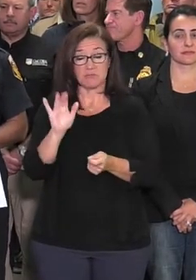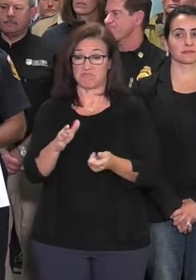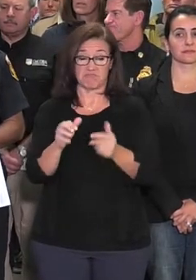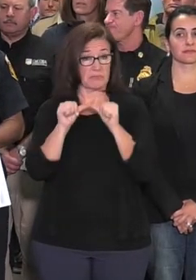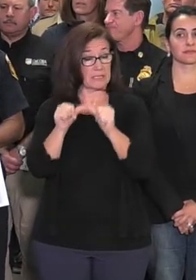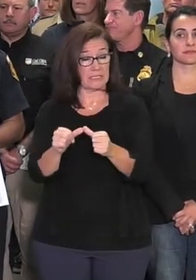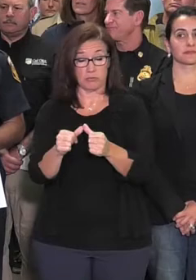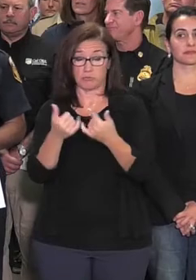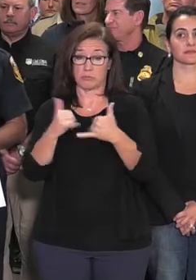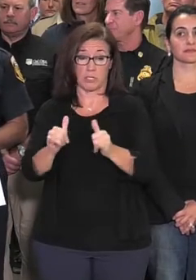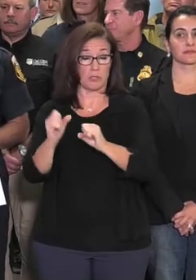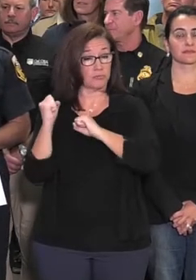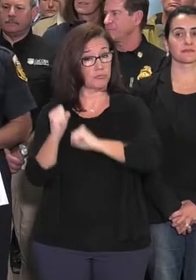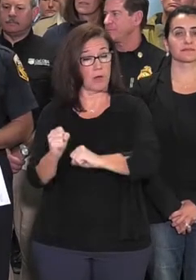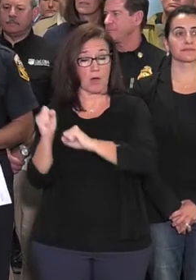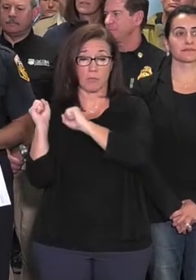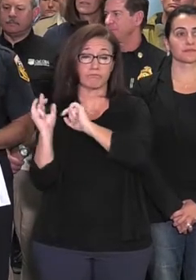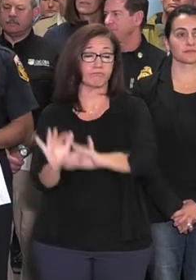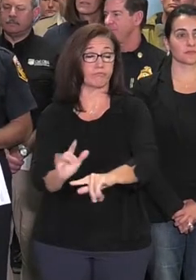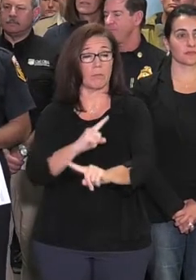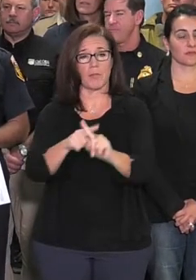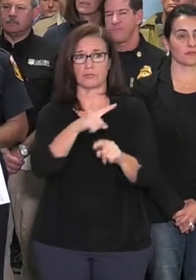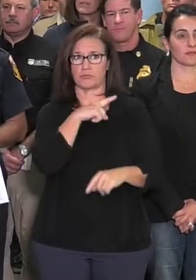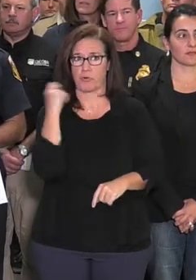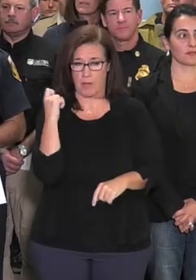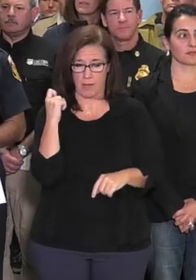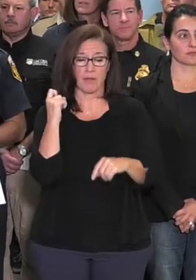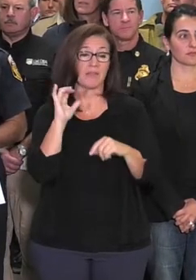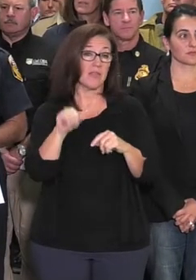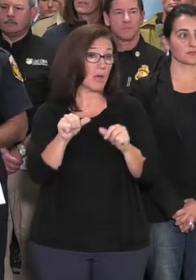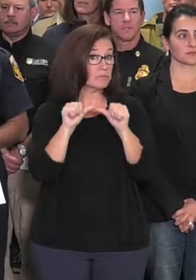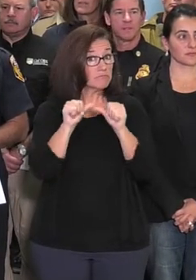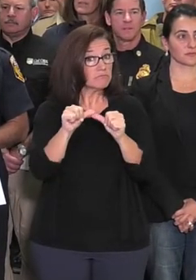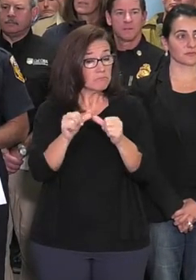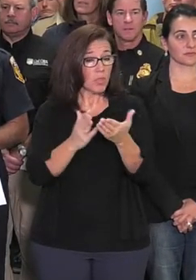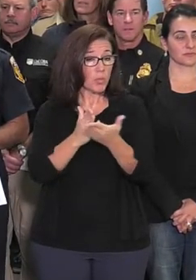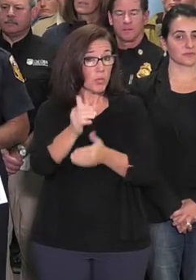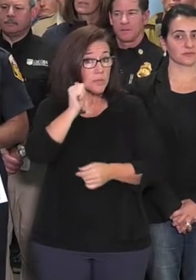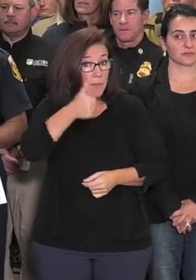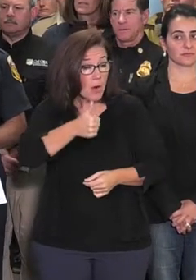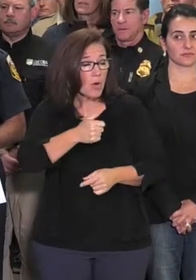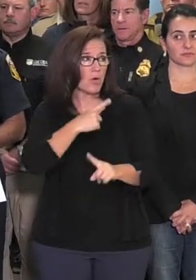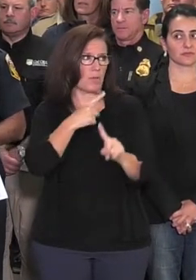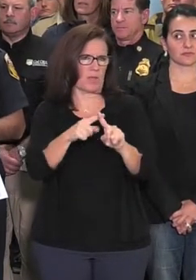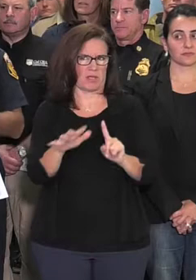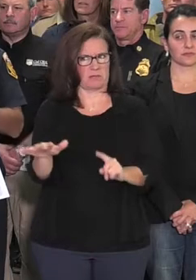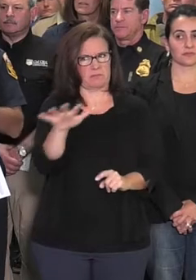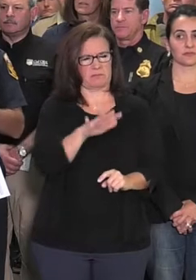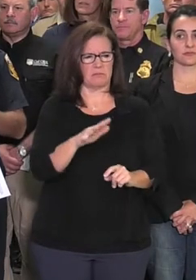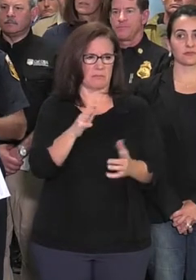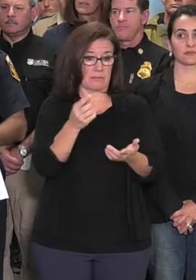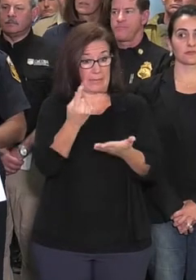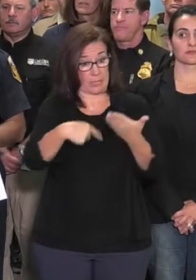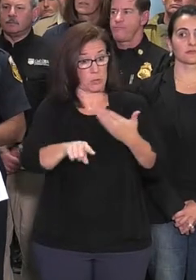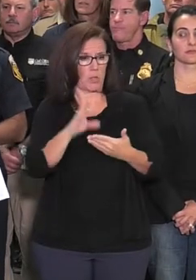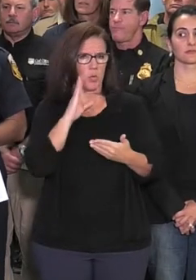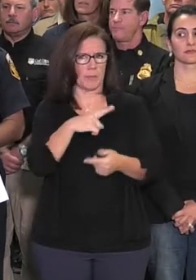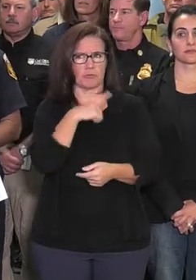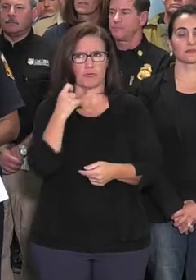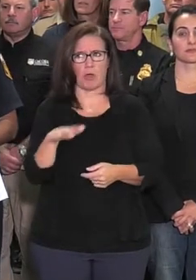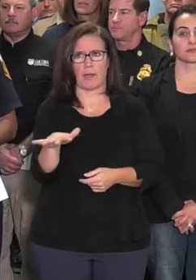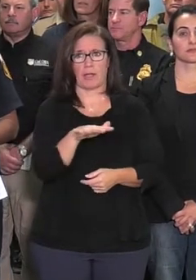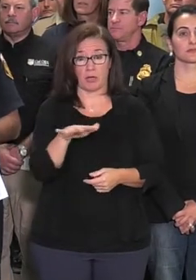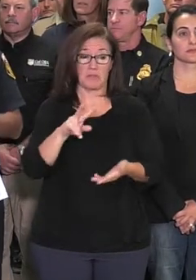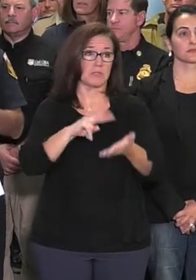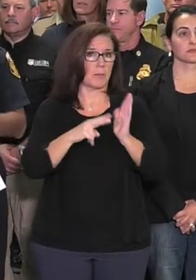strong and dry well through tomorrow. And even into next week, we will have dry conditions across the Southland. So we need to continue to keep